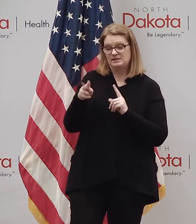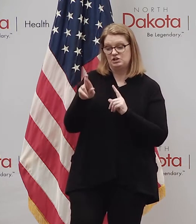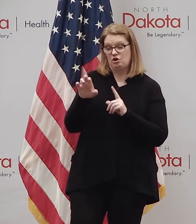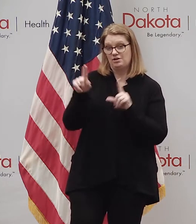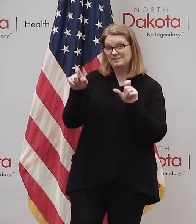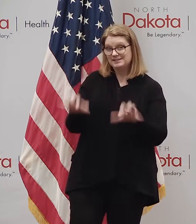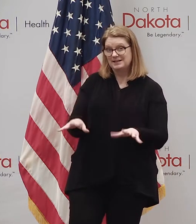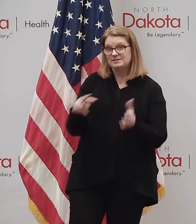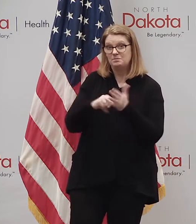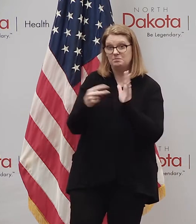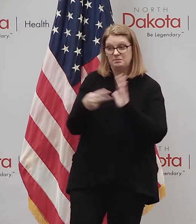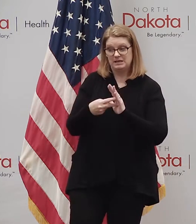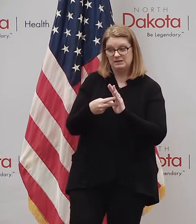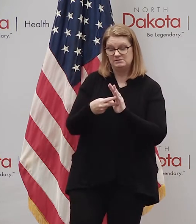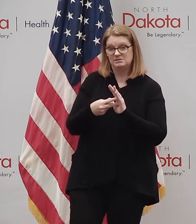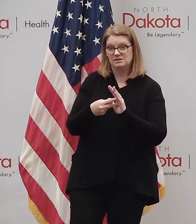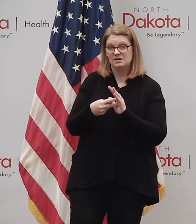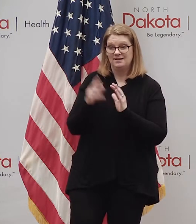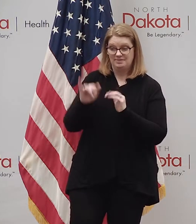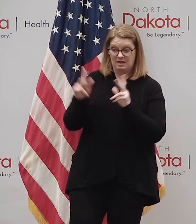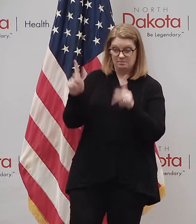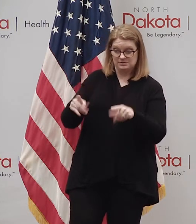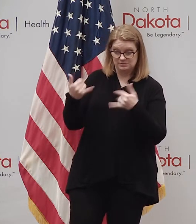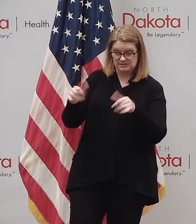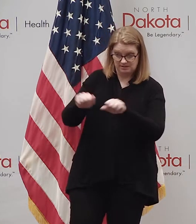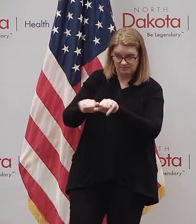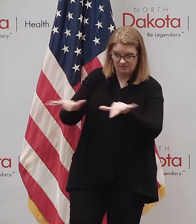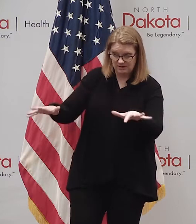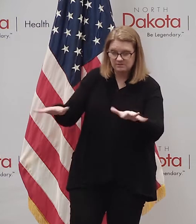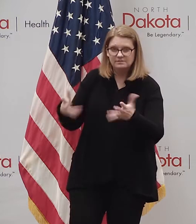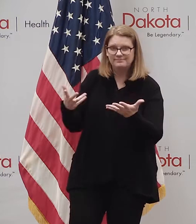you a patient's ability to infect another person.